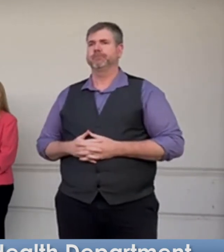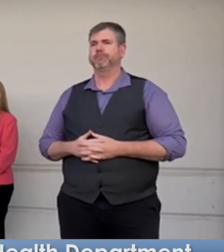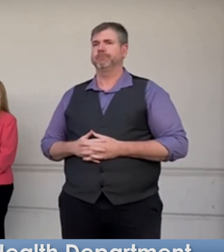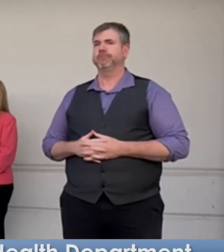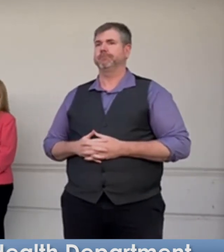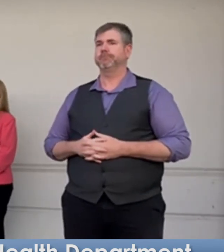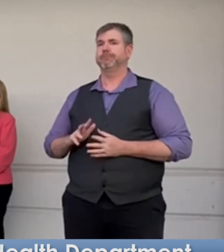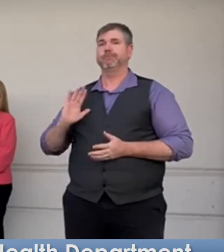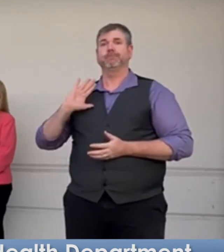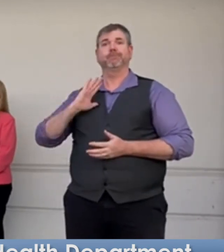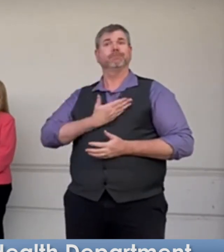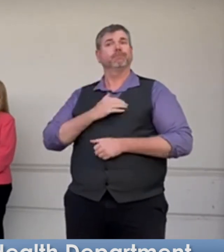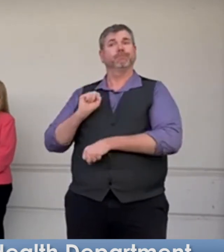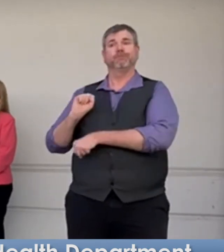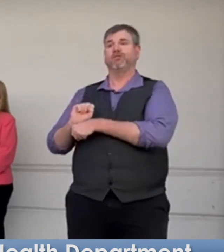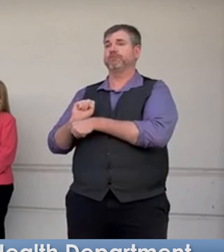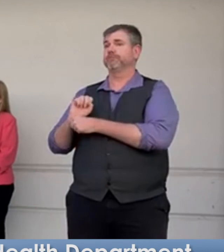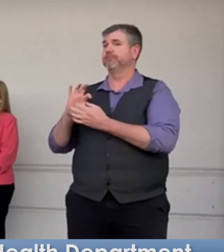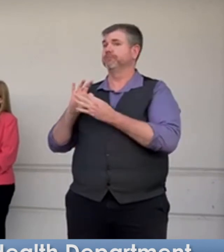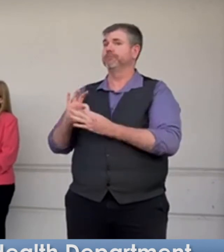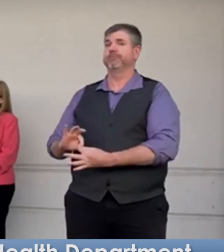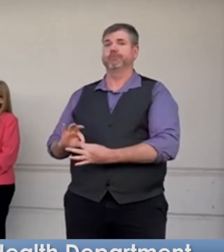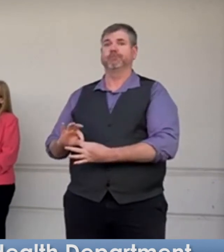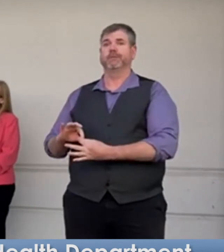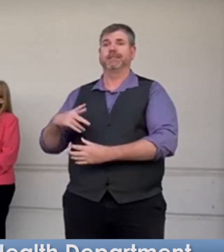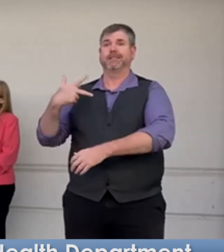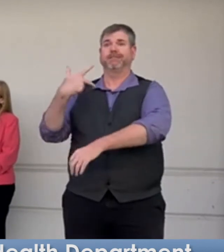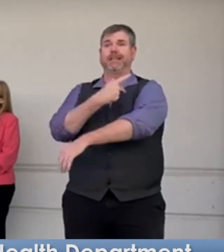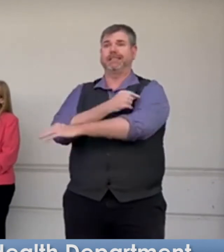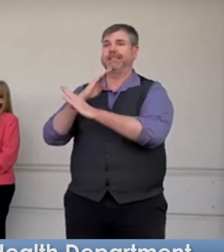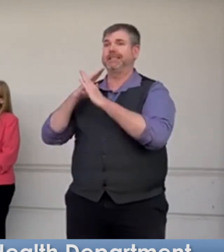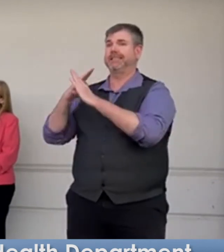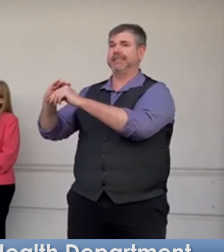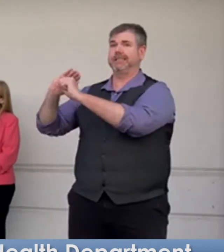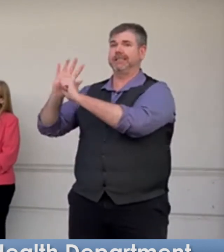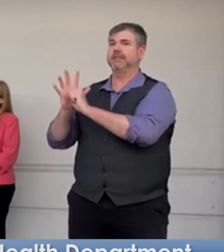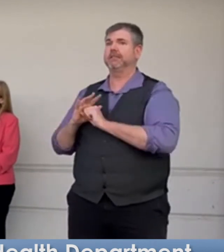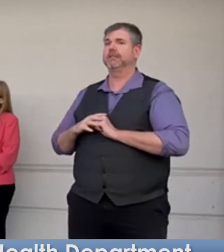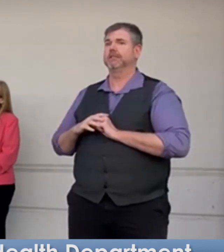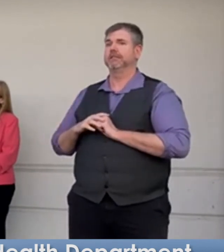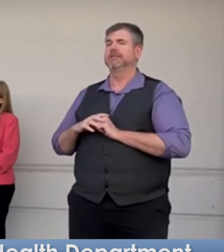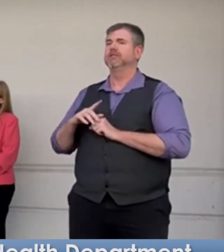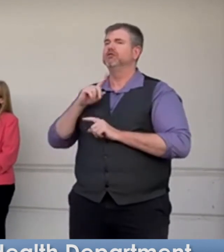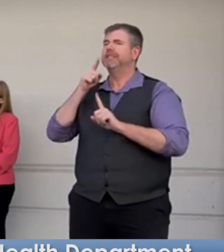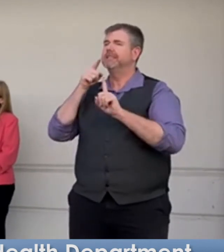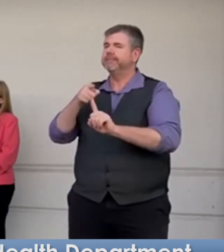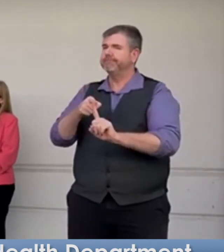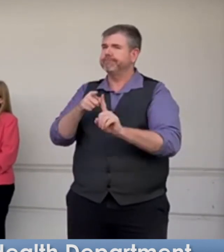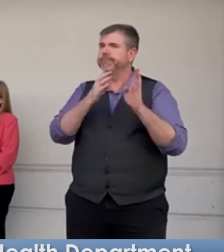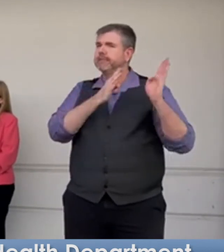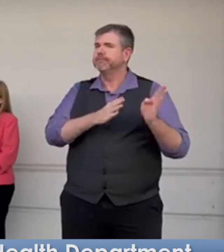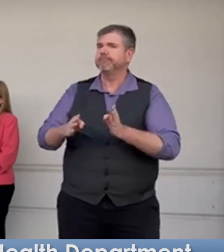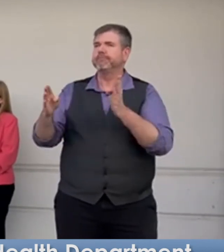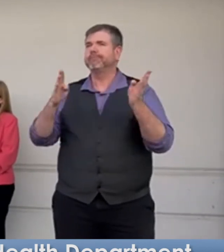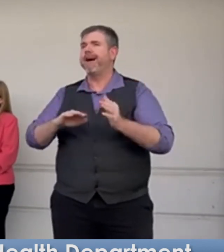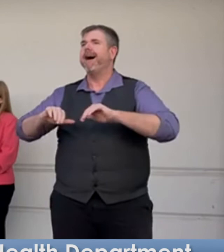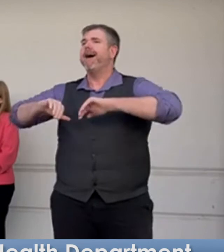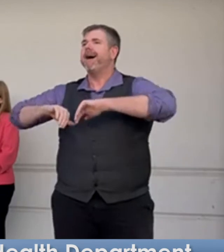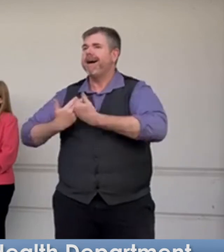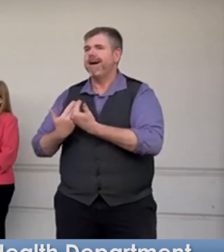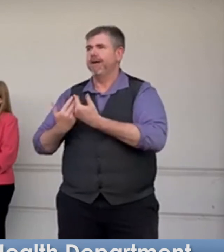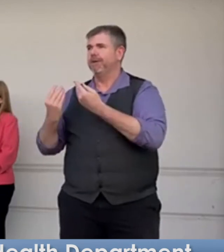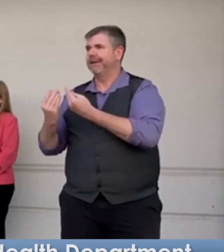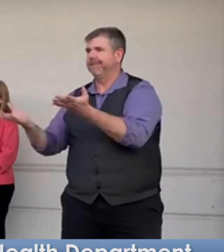is mostly about planning and logistics, so that after we get word about who are in the priority